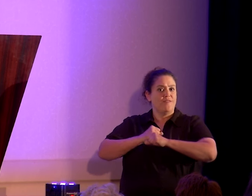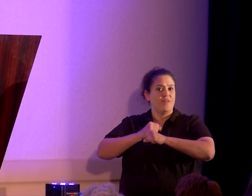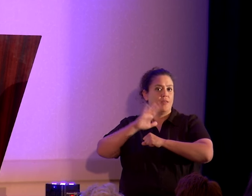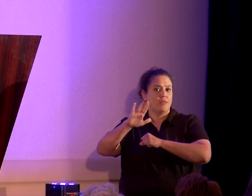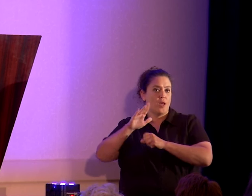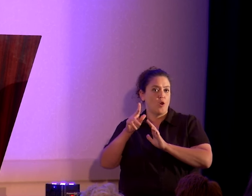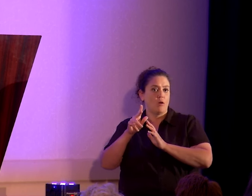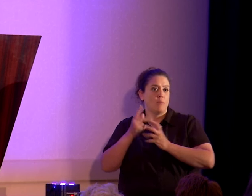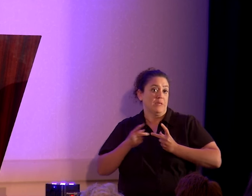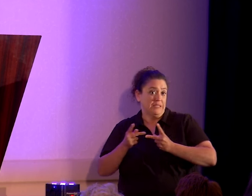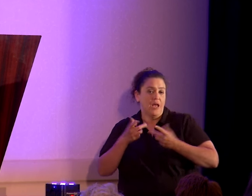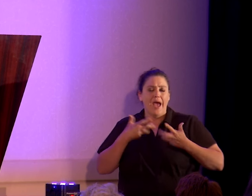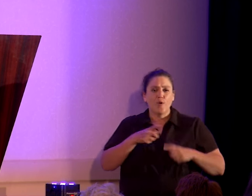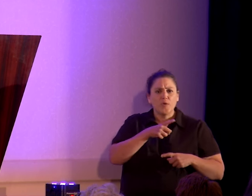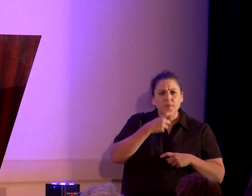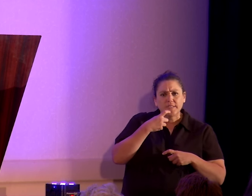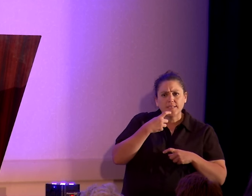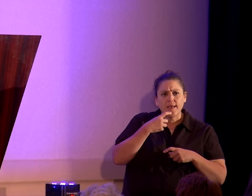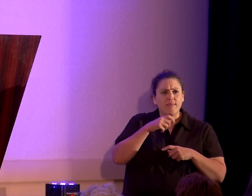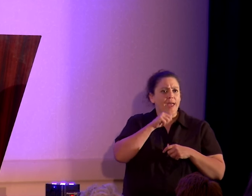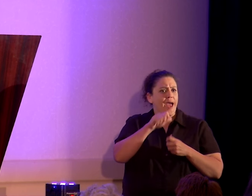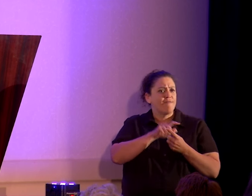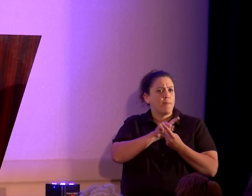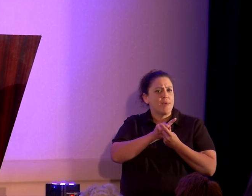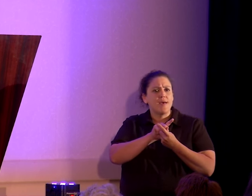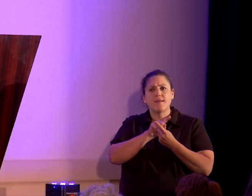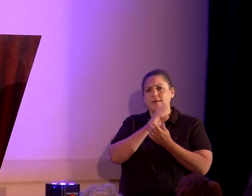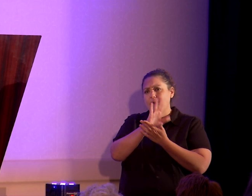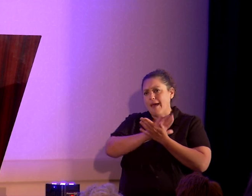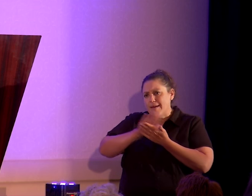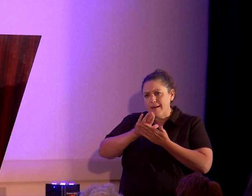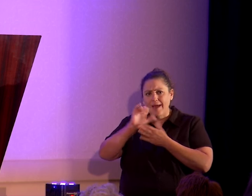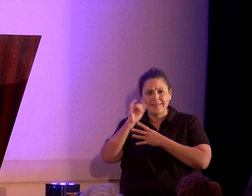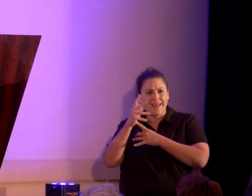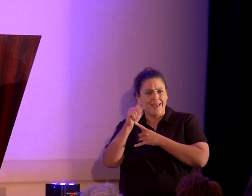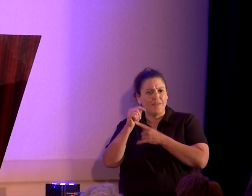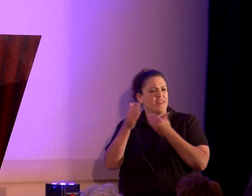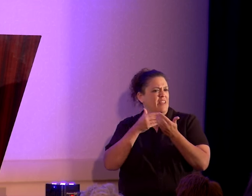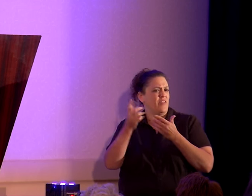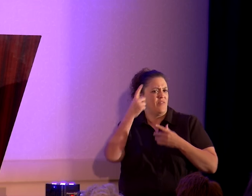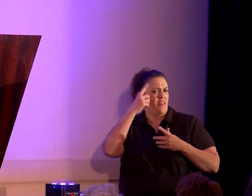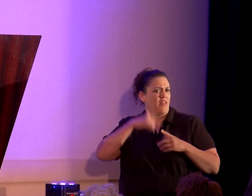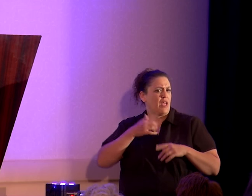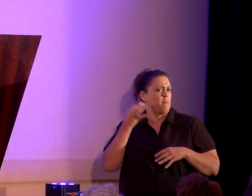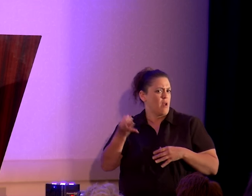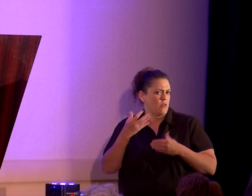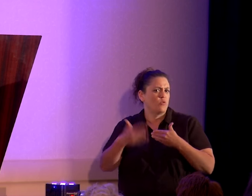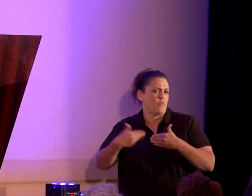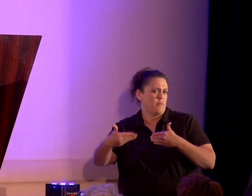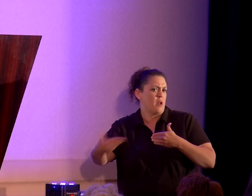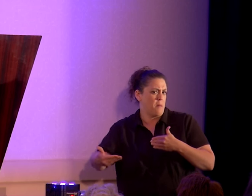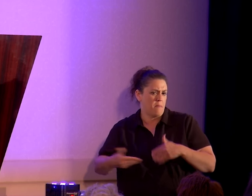I don't want them to ever be able to say they haven't met a nice atheist, no matter how much of an asshole they may think I am from time to time.